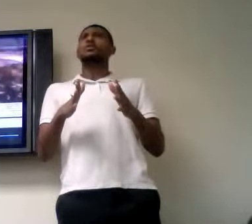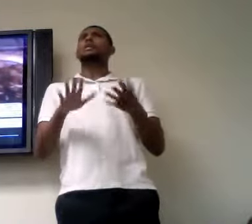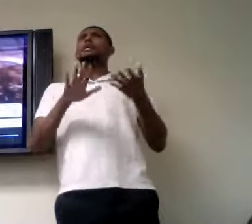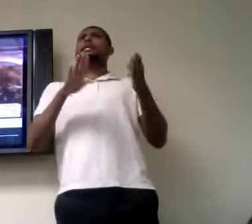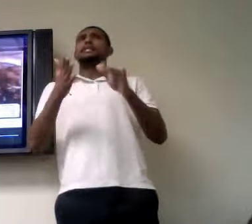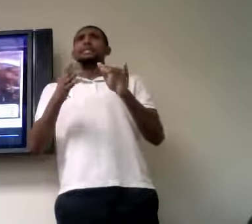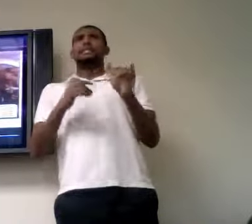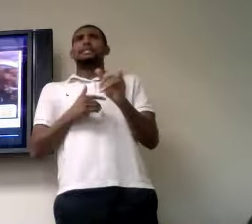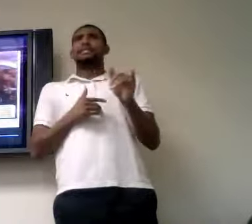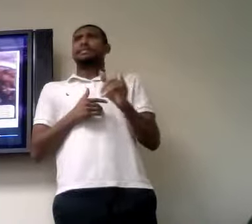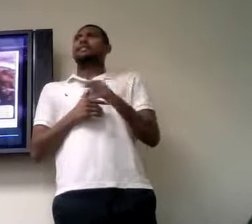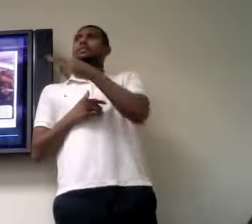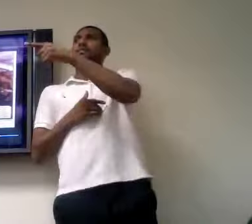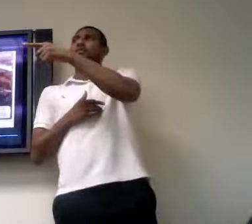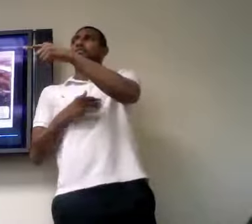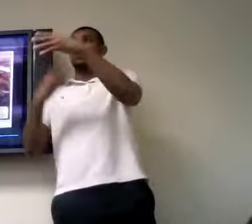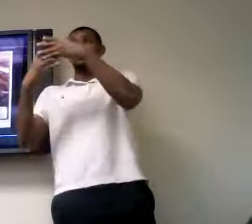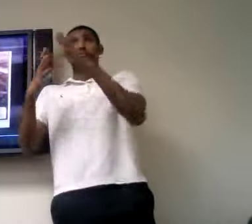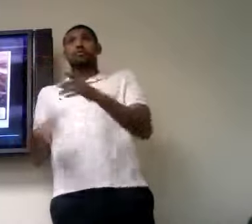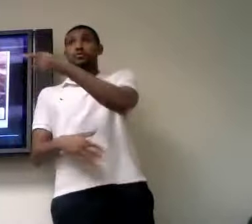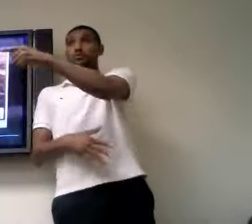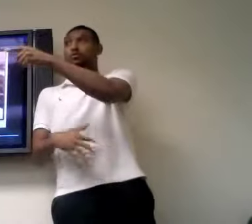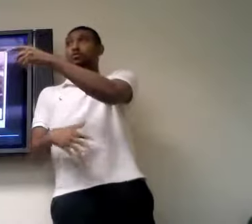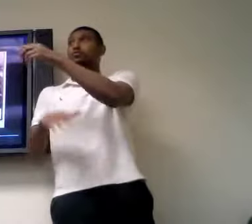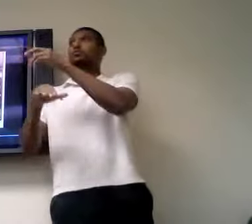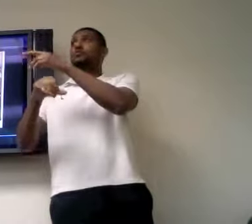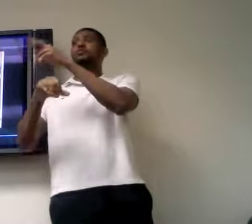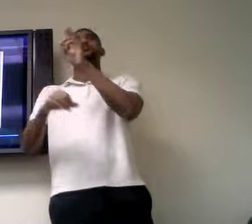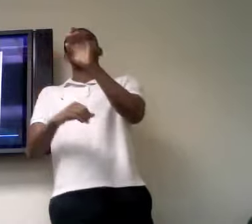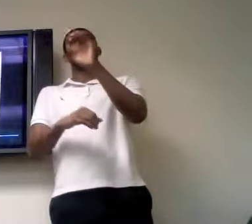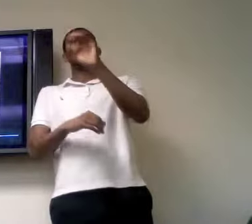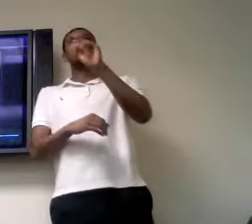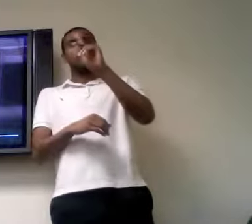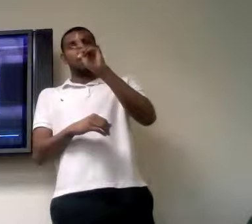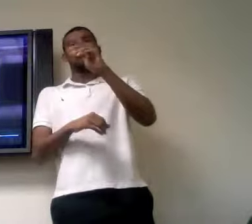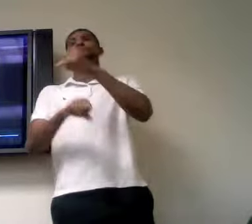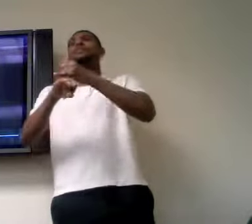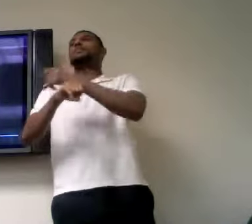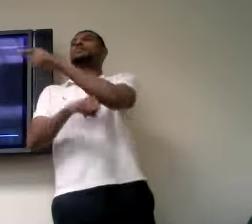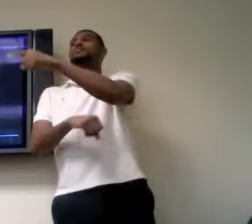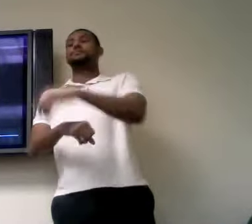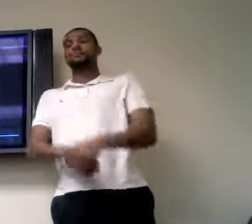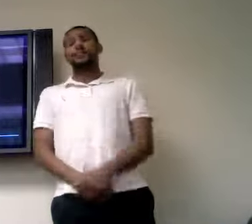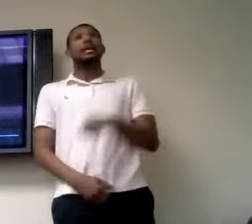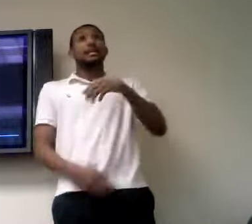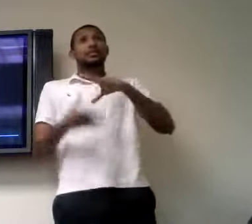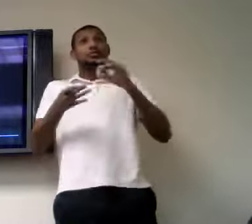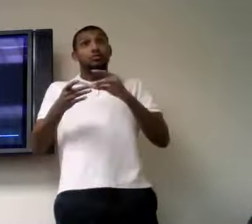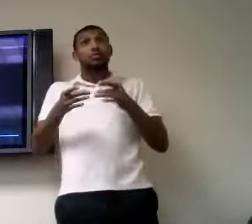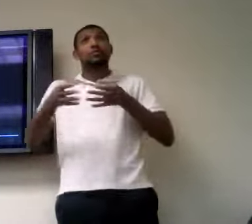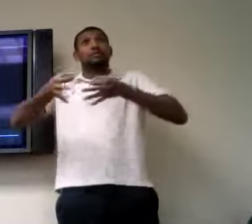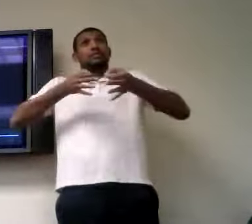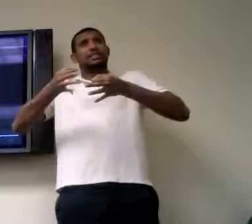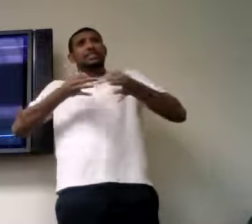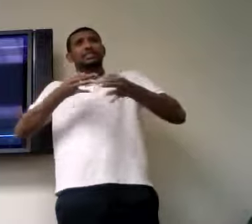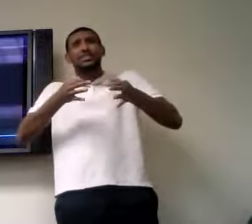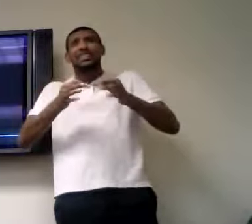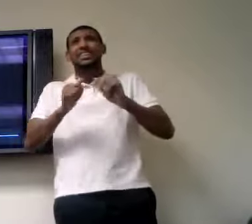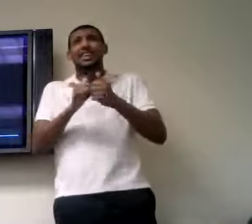held at Rock Island. This documentary tells the story of the Rock Island prison and how it acquired the undeserved reputation